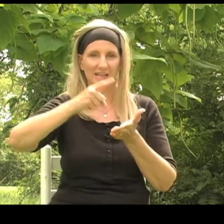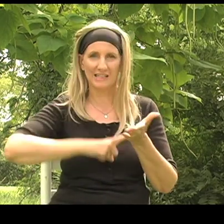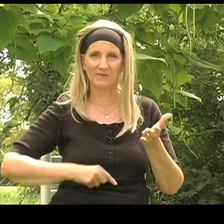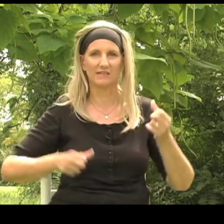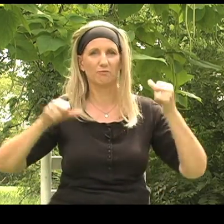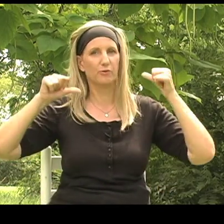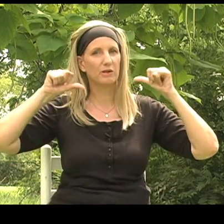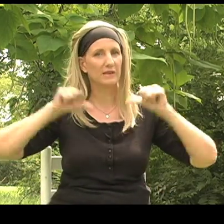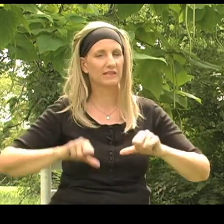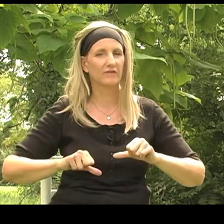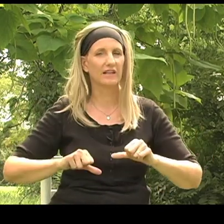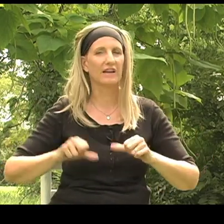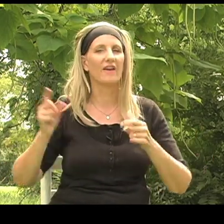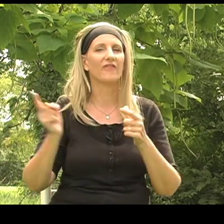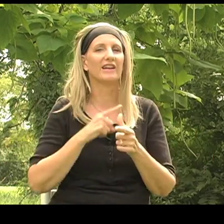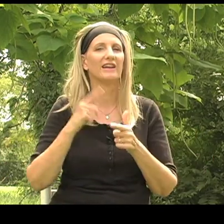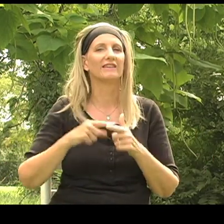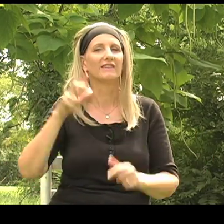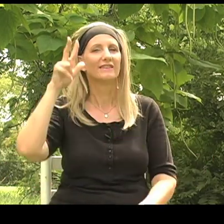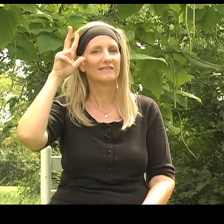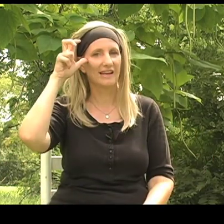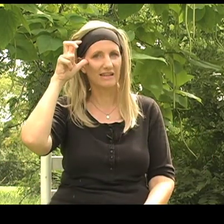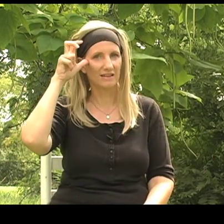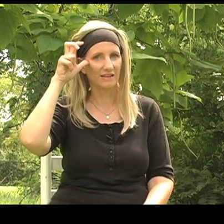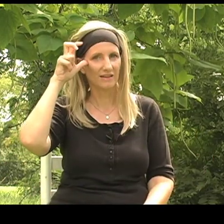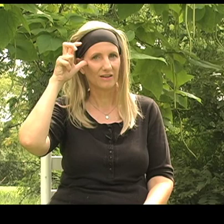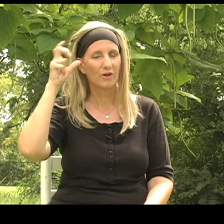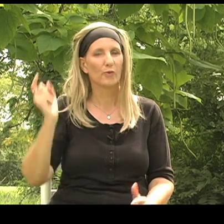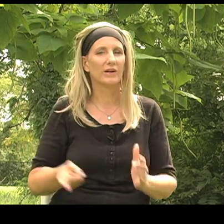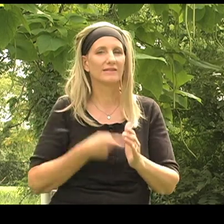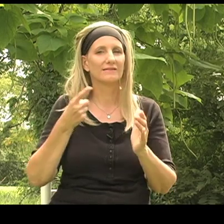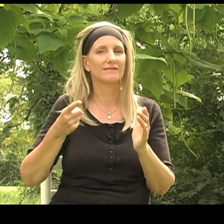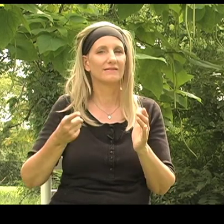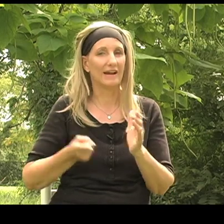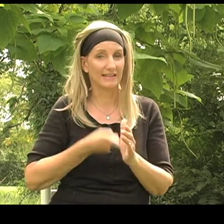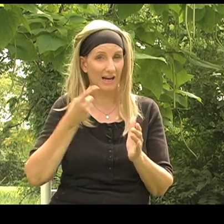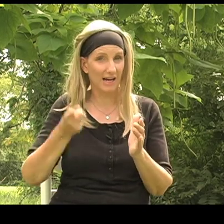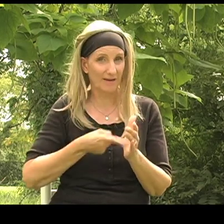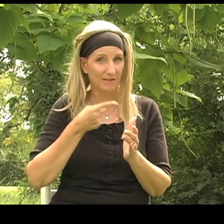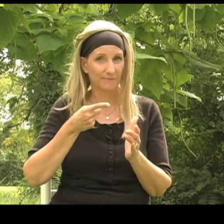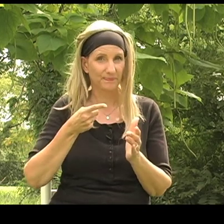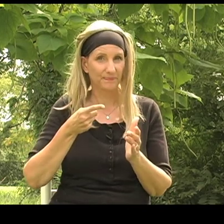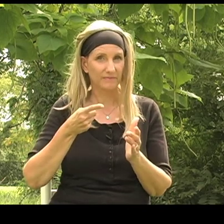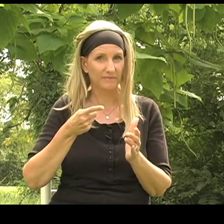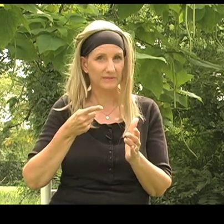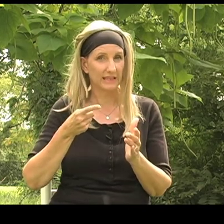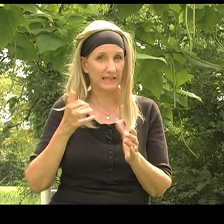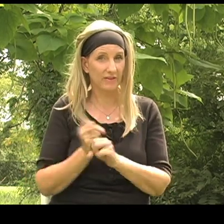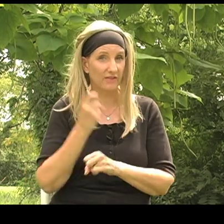criticizing, putting myself down, and then Satan would at times get the